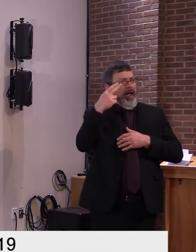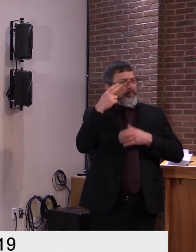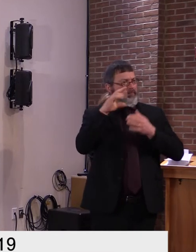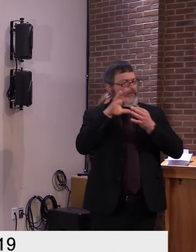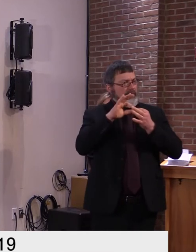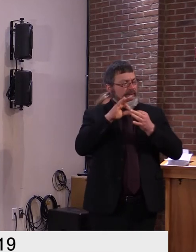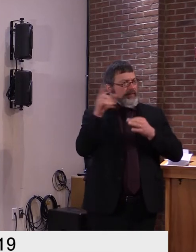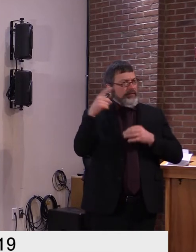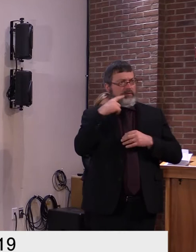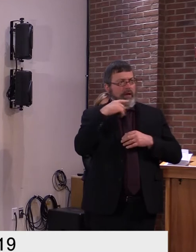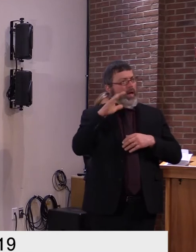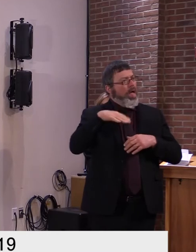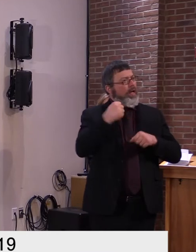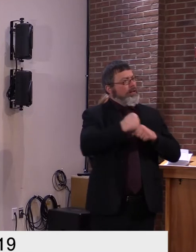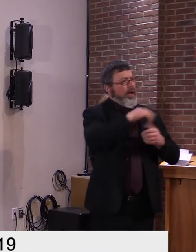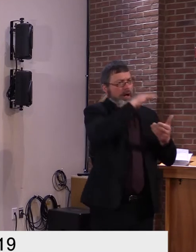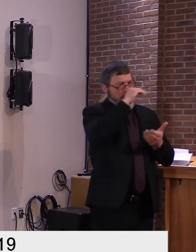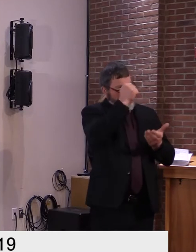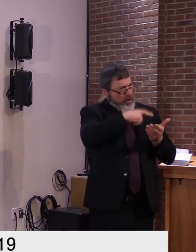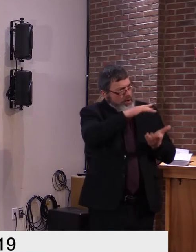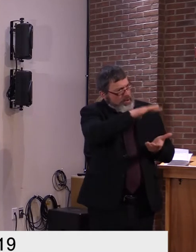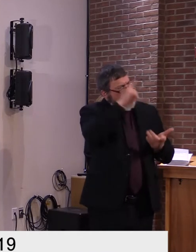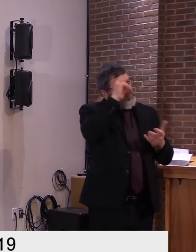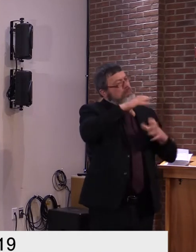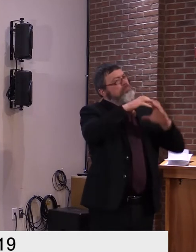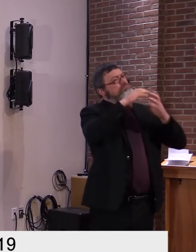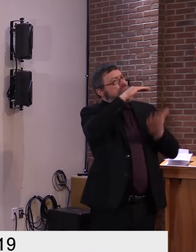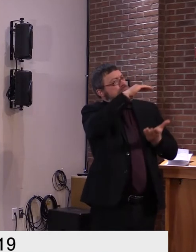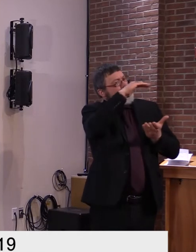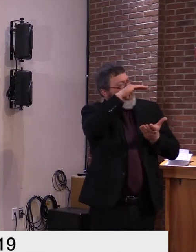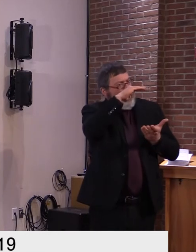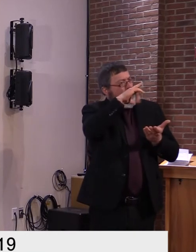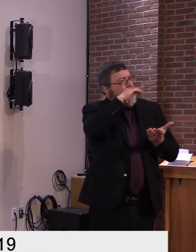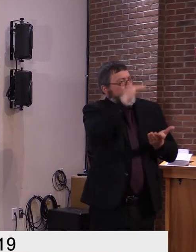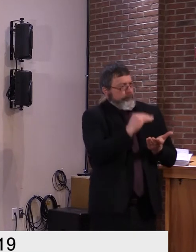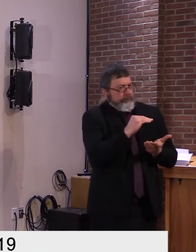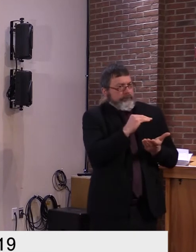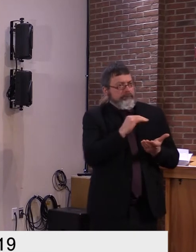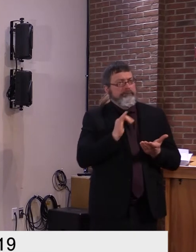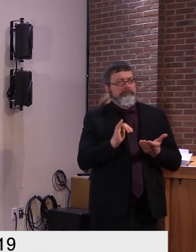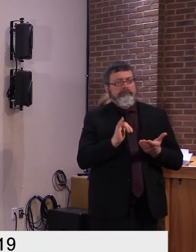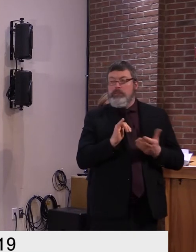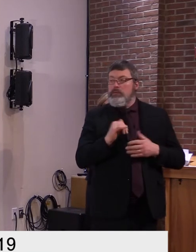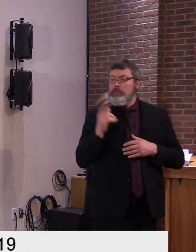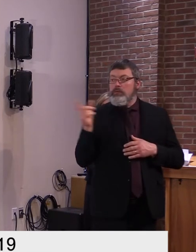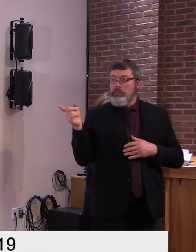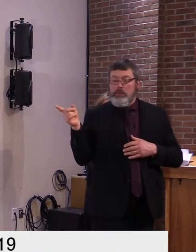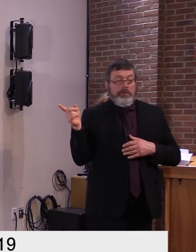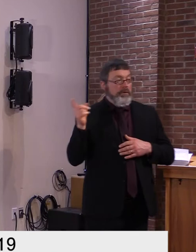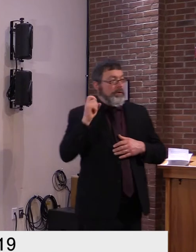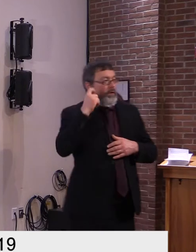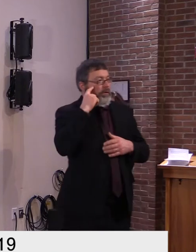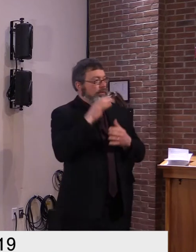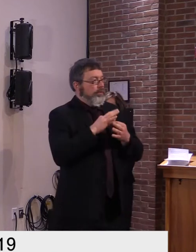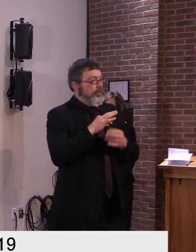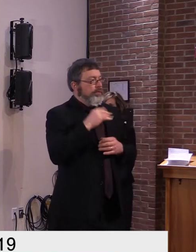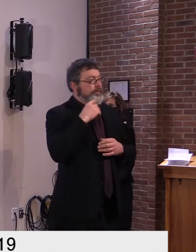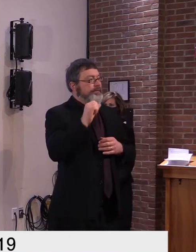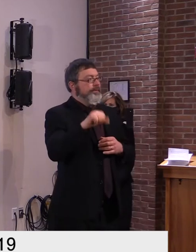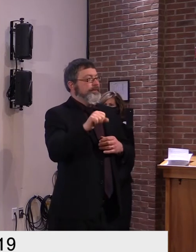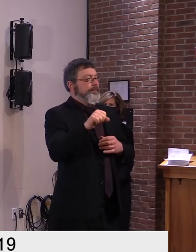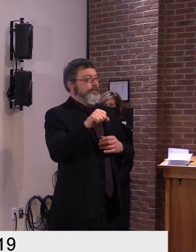of texts from our neighbors, other governors, saying that they have been their allotment has